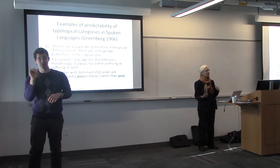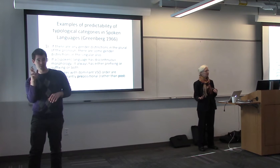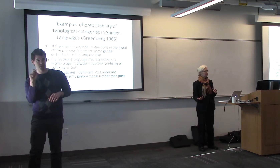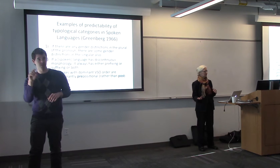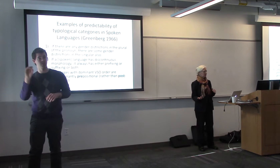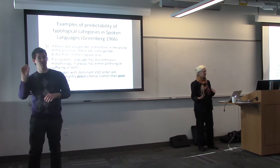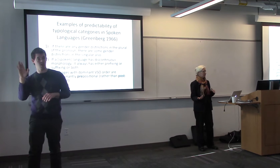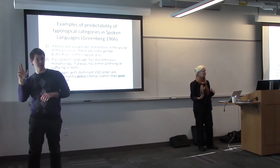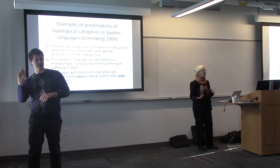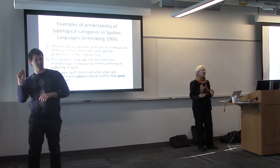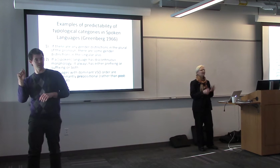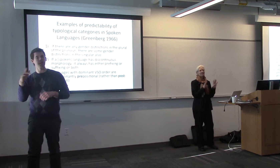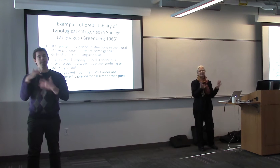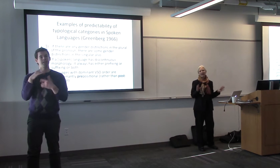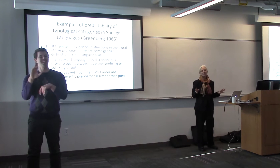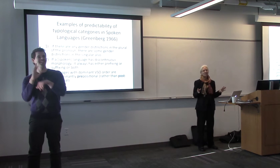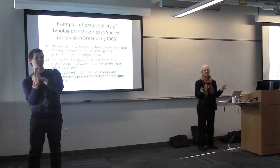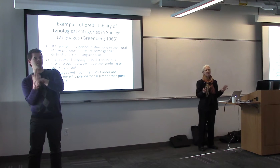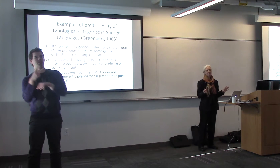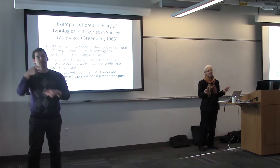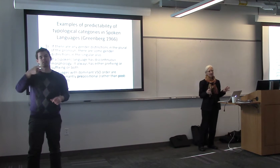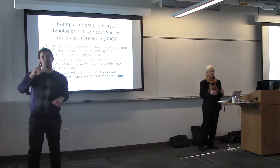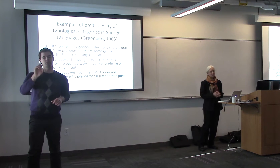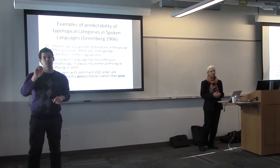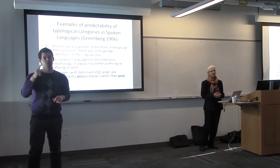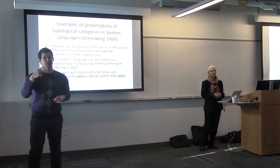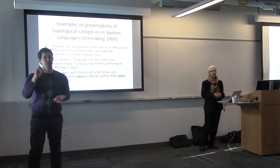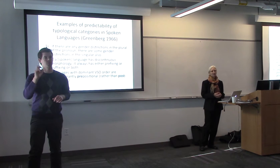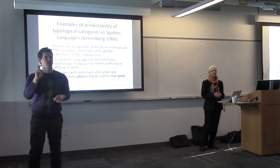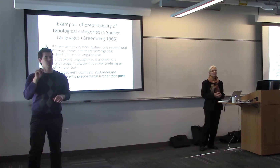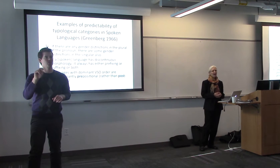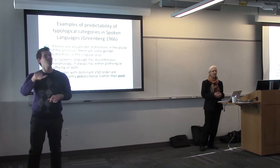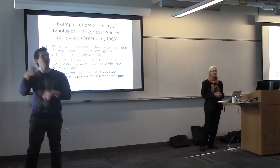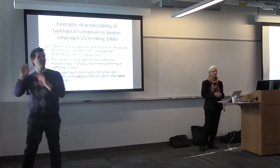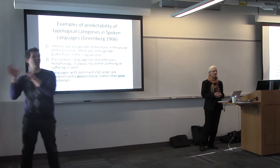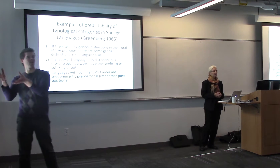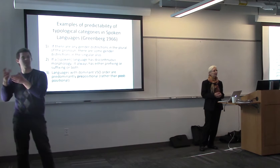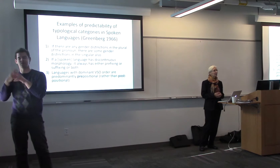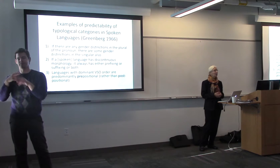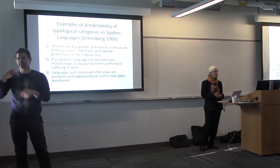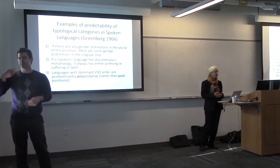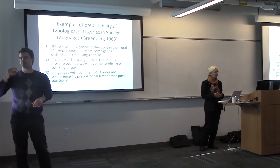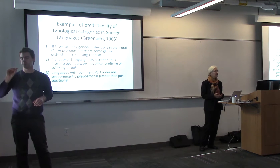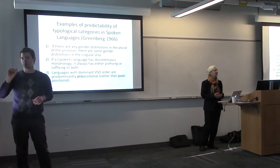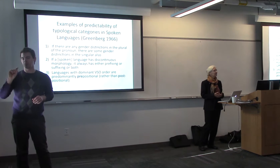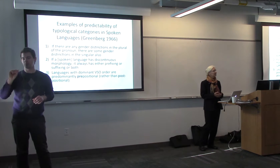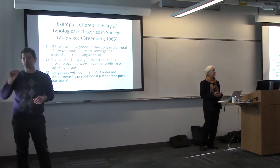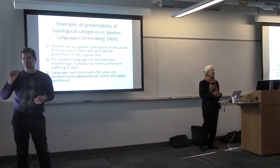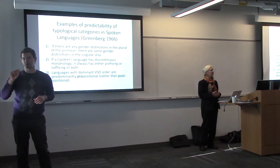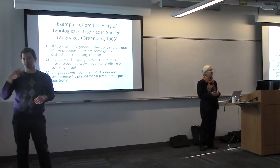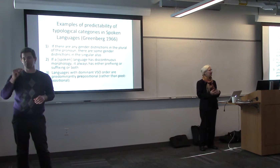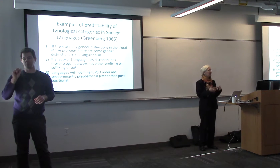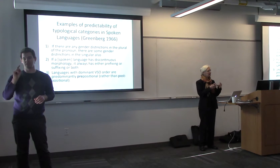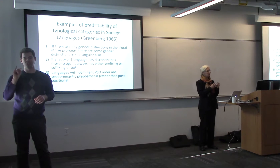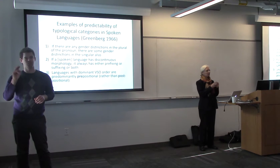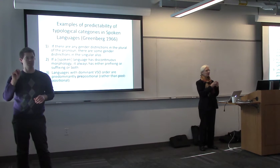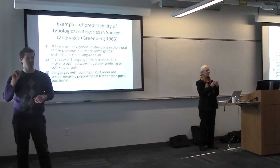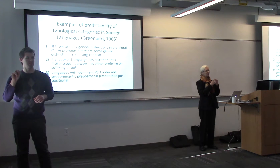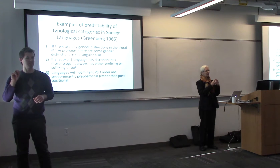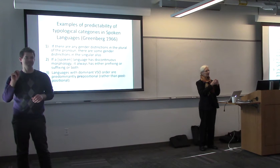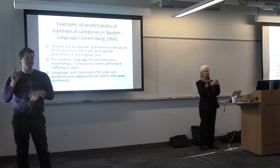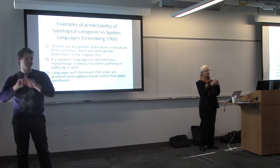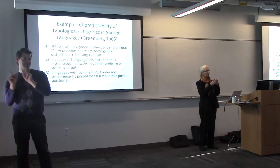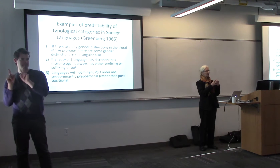than postpositional. The details of these implicational universals don't matter so much, but the point is simply that he was